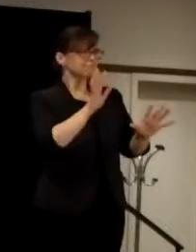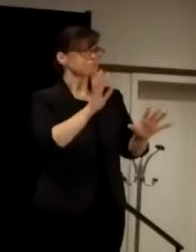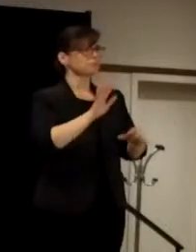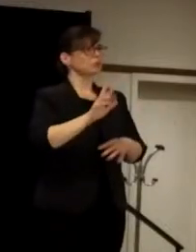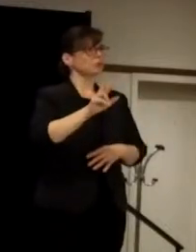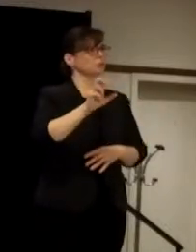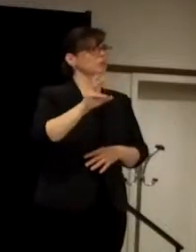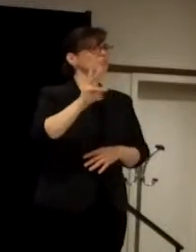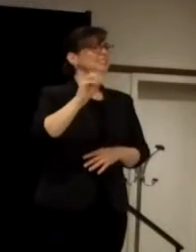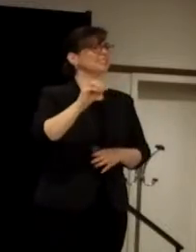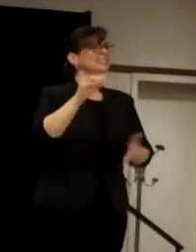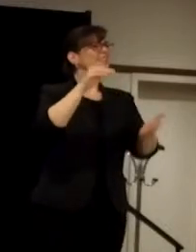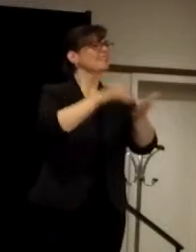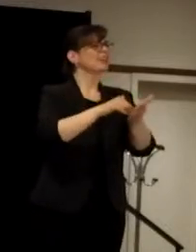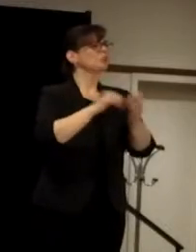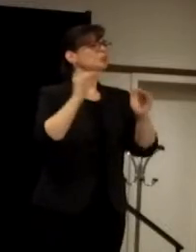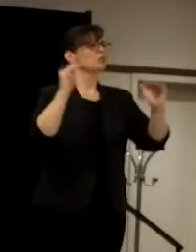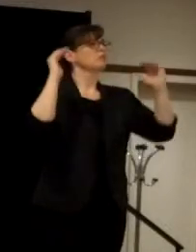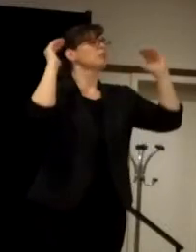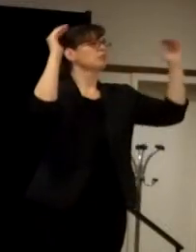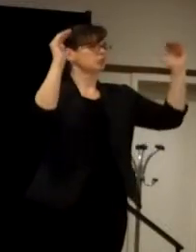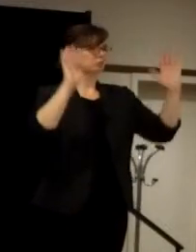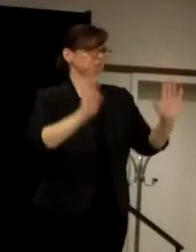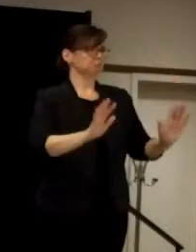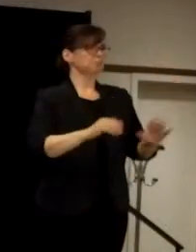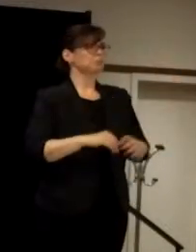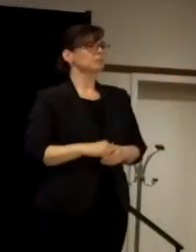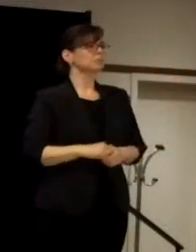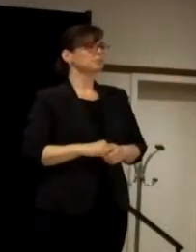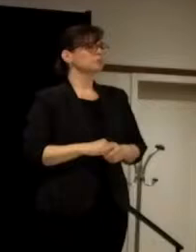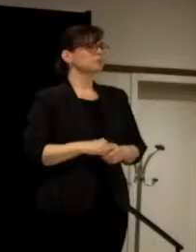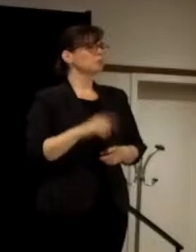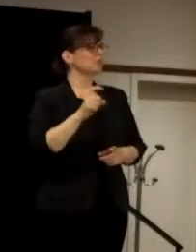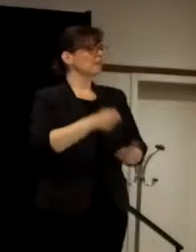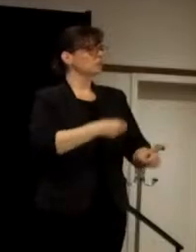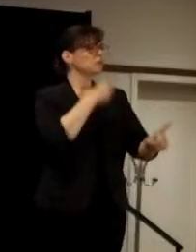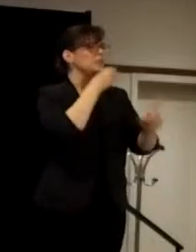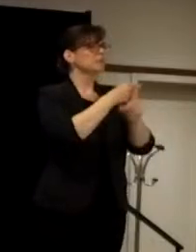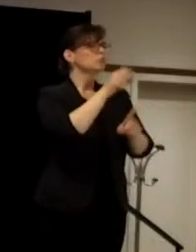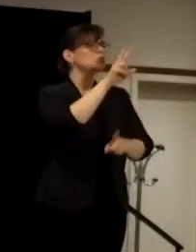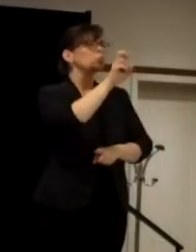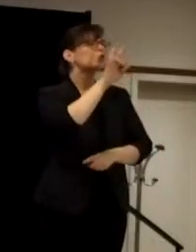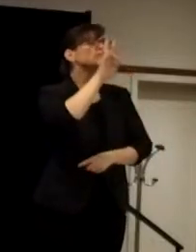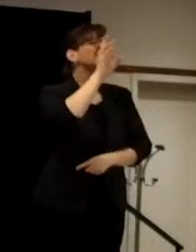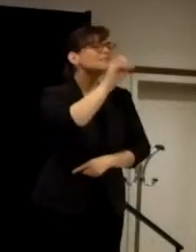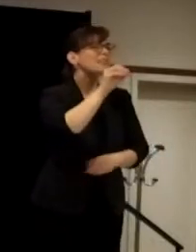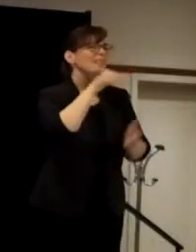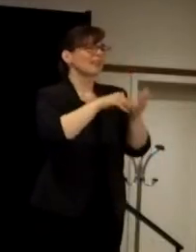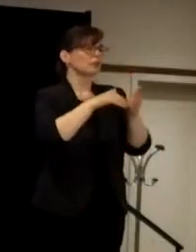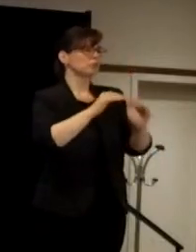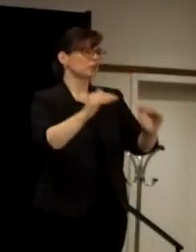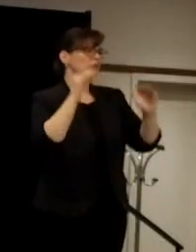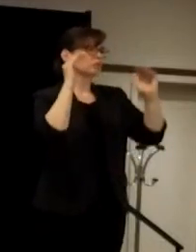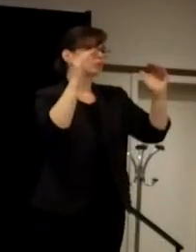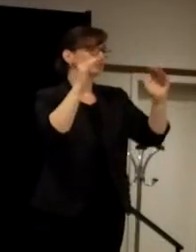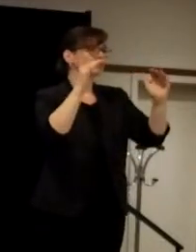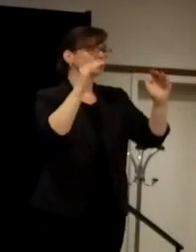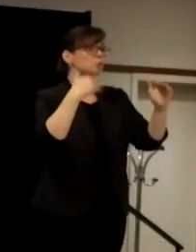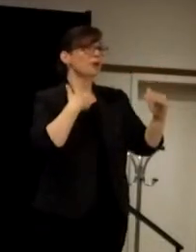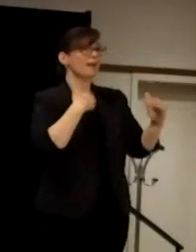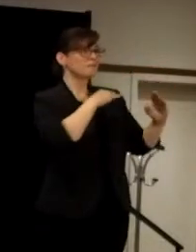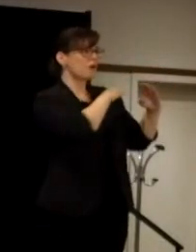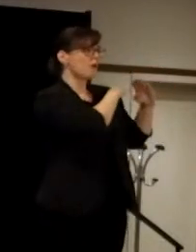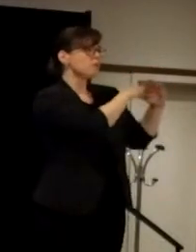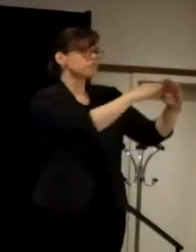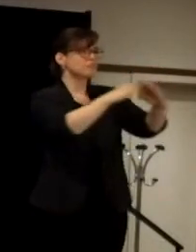adults. We have to get to about 270 to really, I think, hit the herd immunity factor there, and